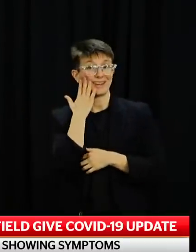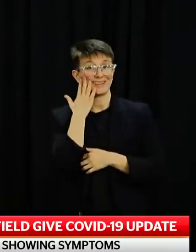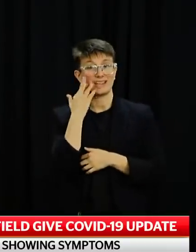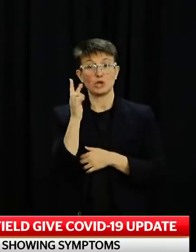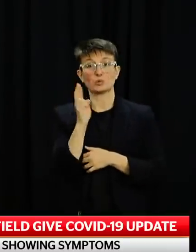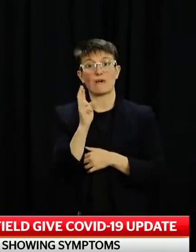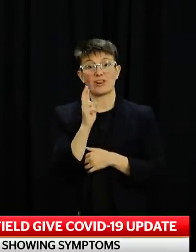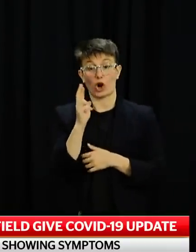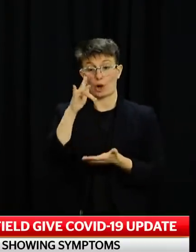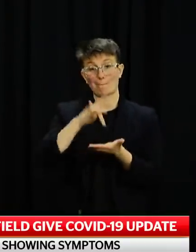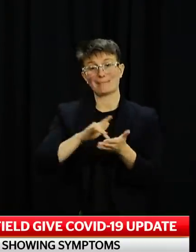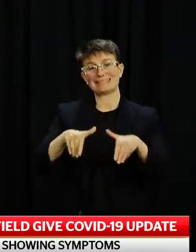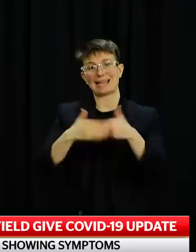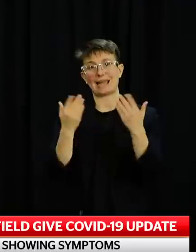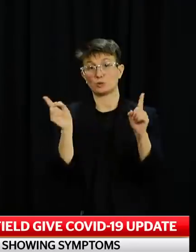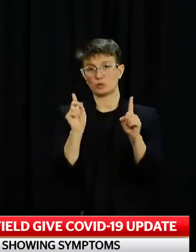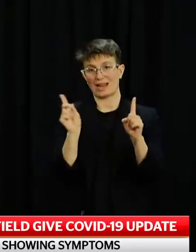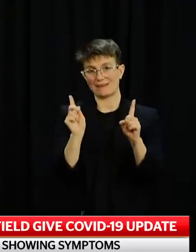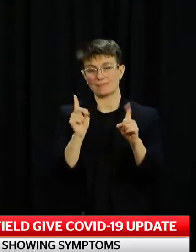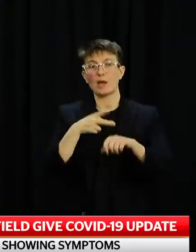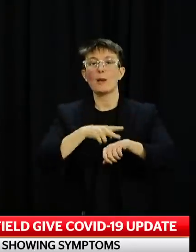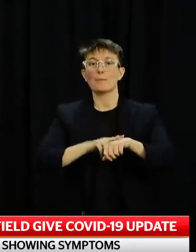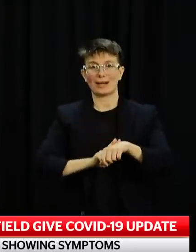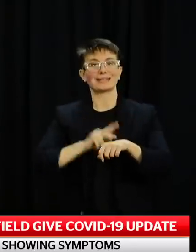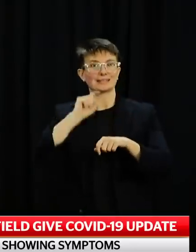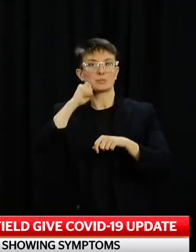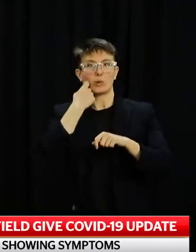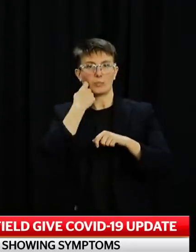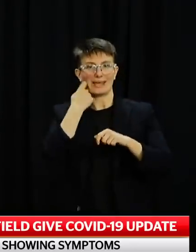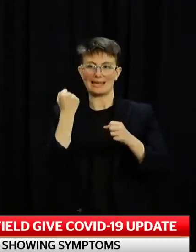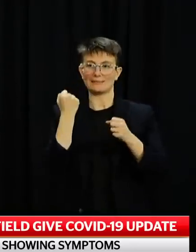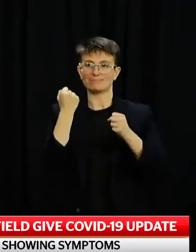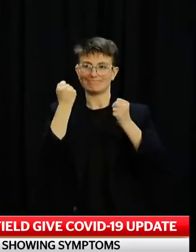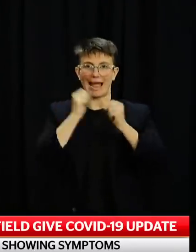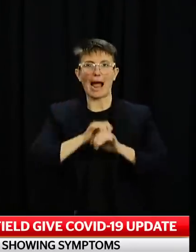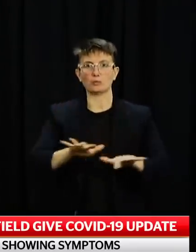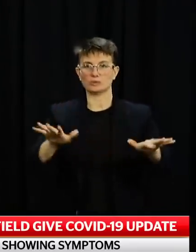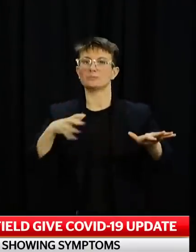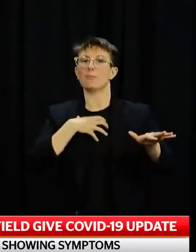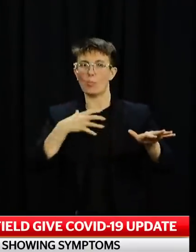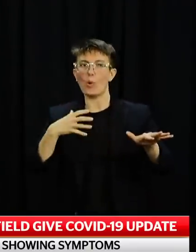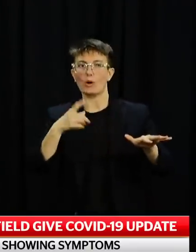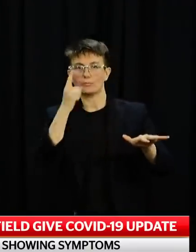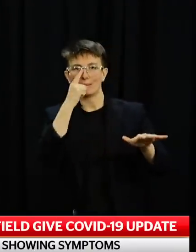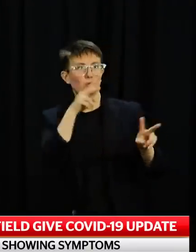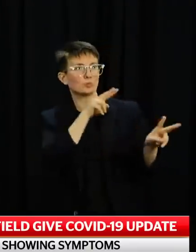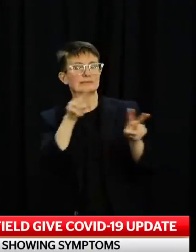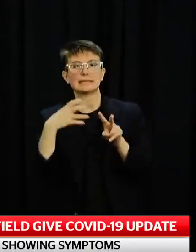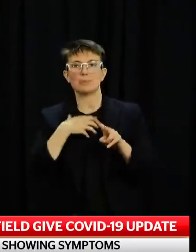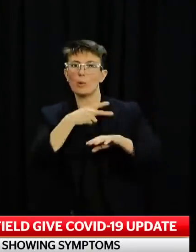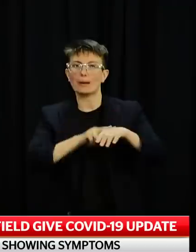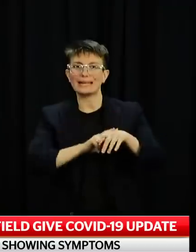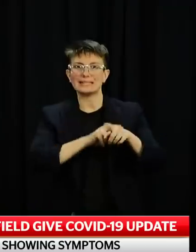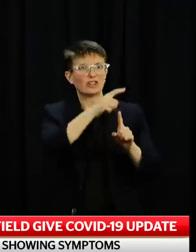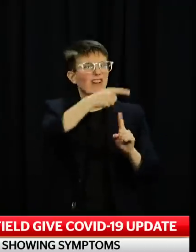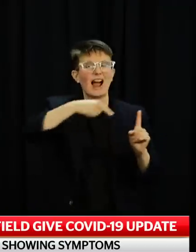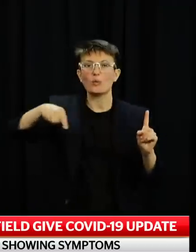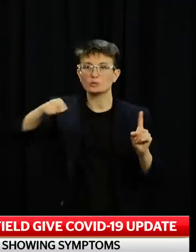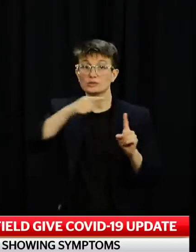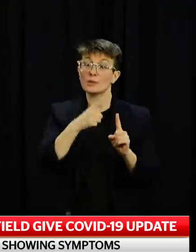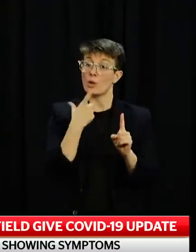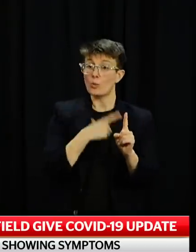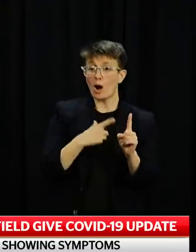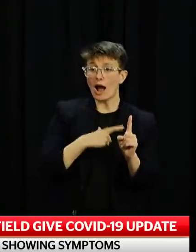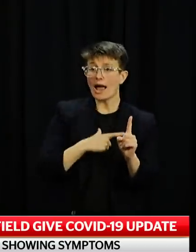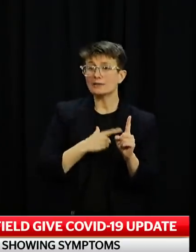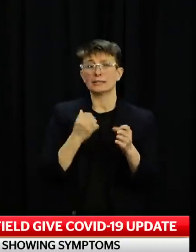police will be increasing our visibility for reassurance purposes and establishing road checkpoints. Police